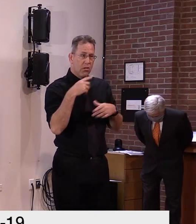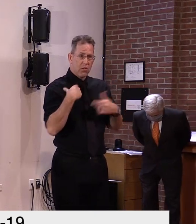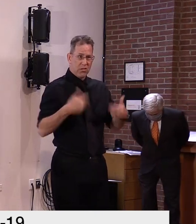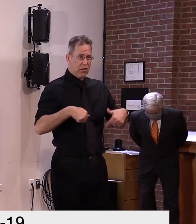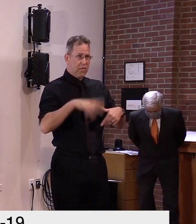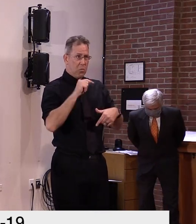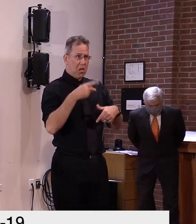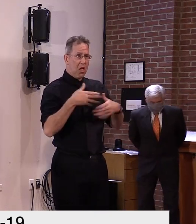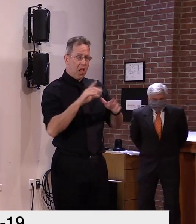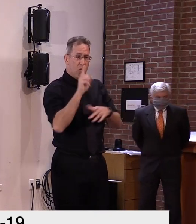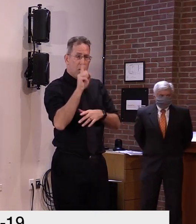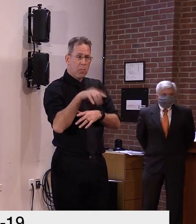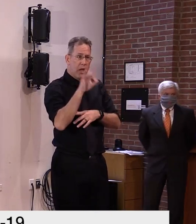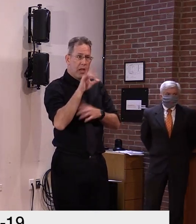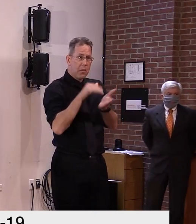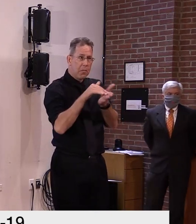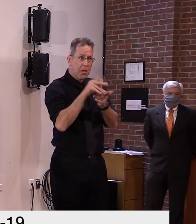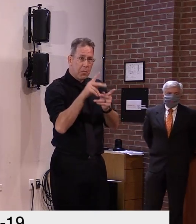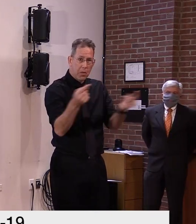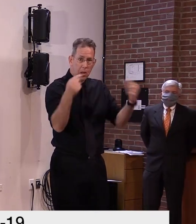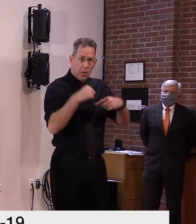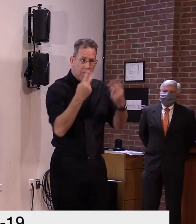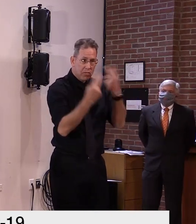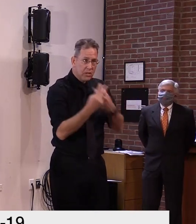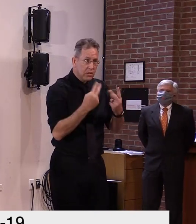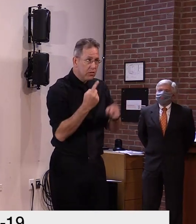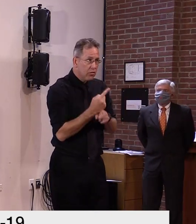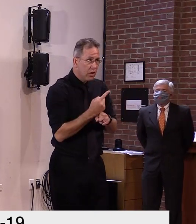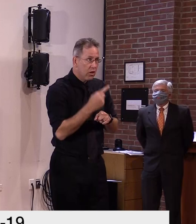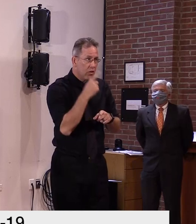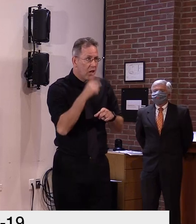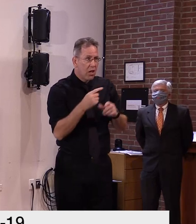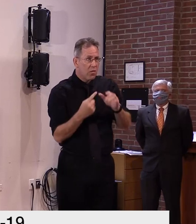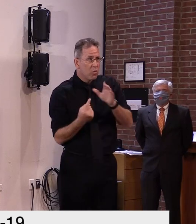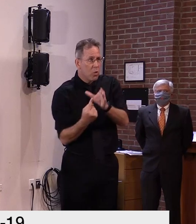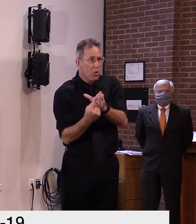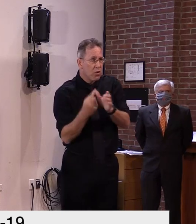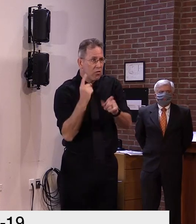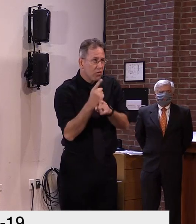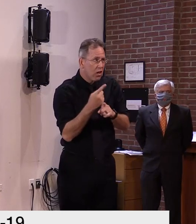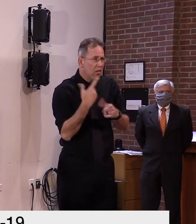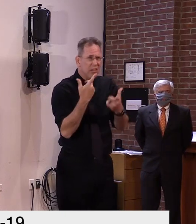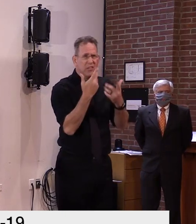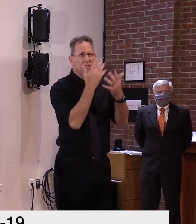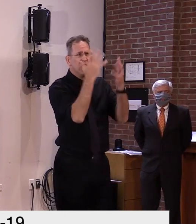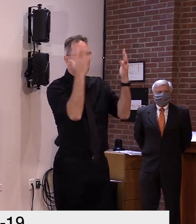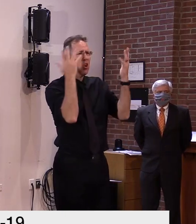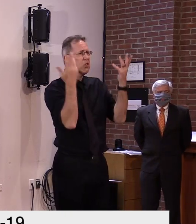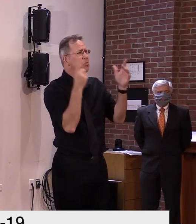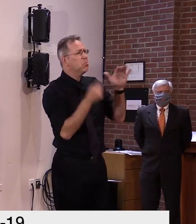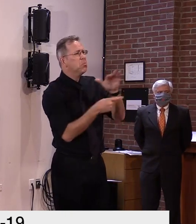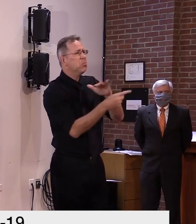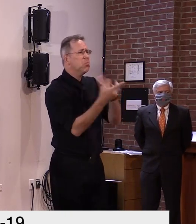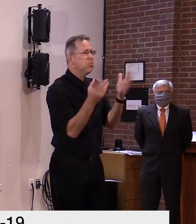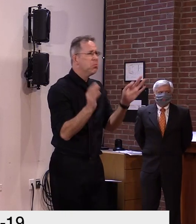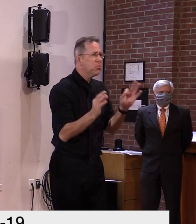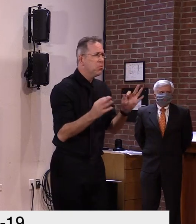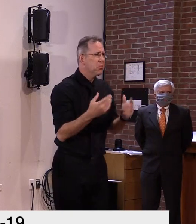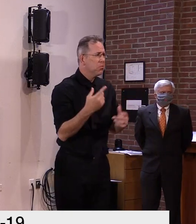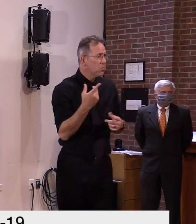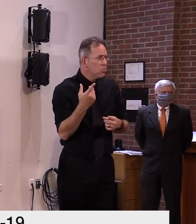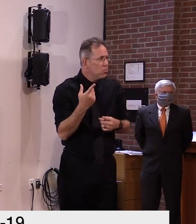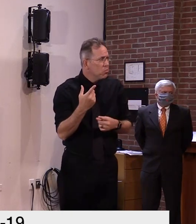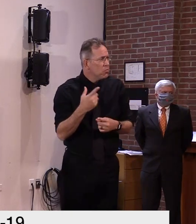At the peak of our fall foliage season, maybe a little past it, but I'm wondering, I guess, if you just have a sense of how this is going